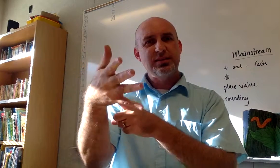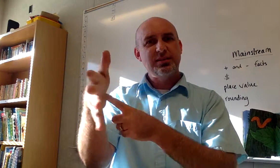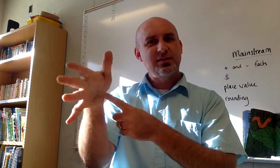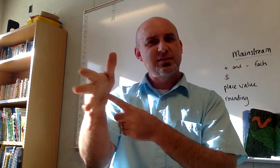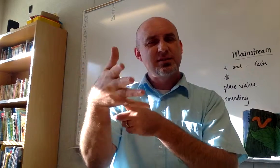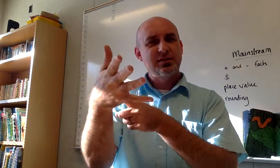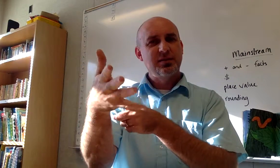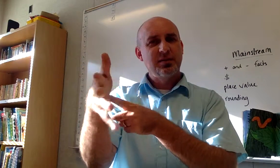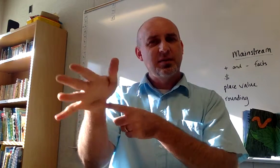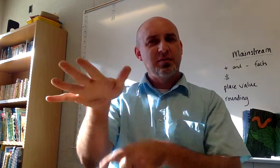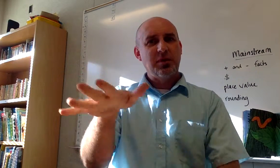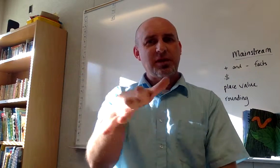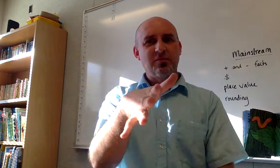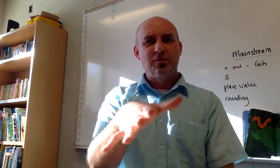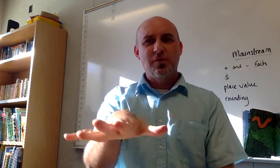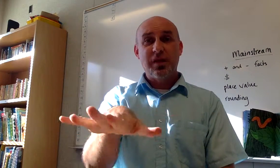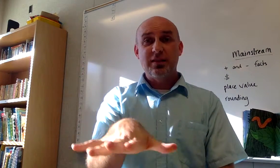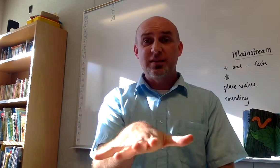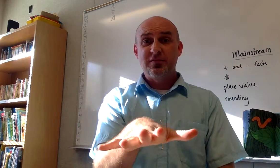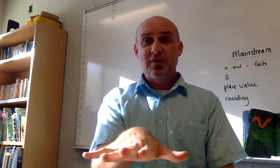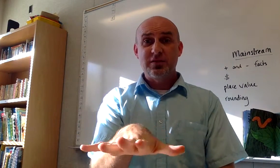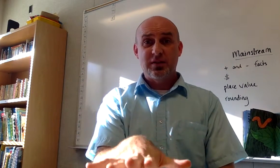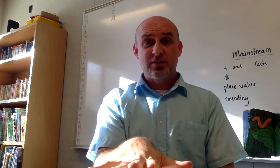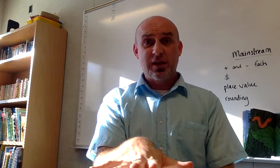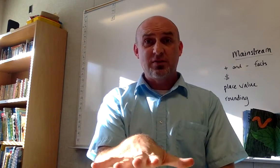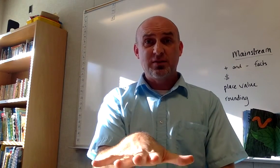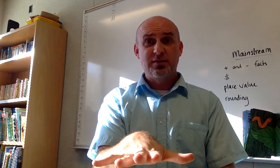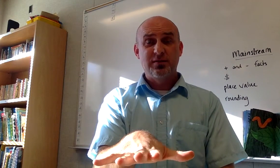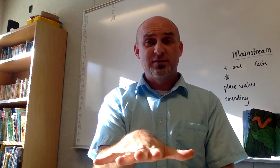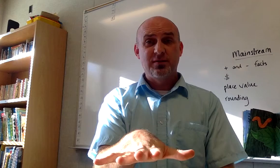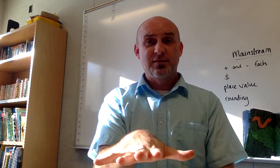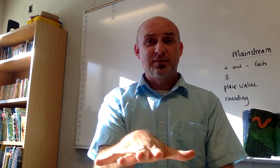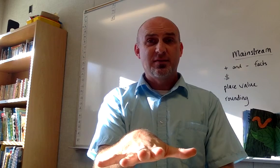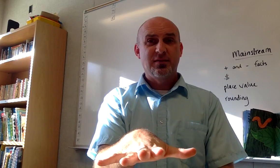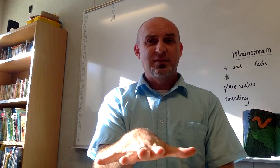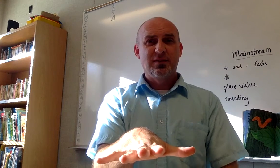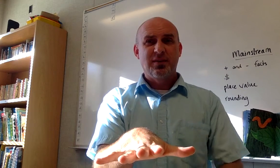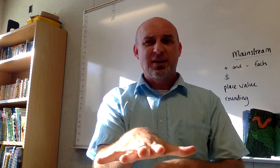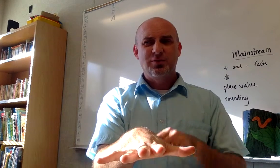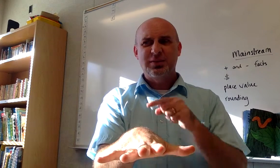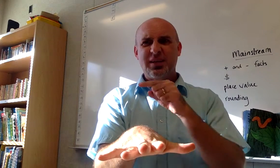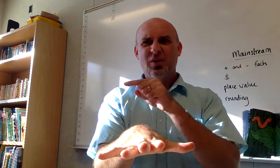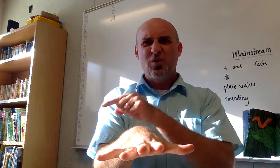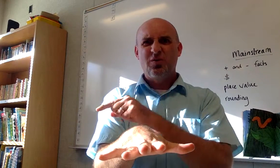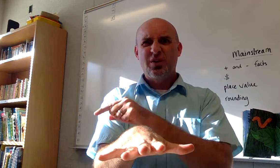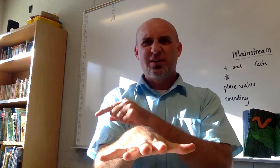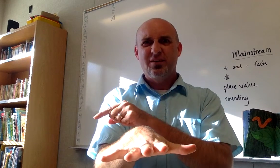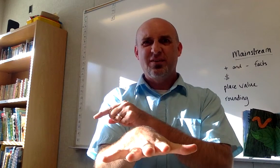this goes back and forth. That leaf falls on the ground. Say, over here,